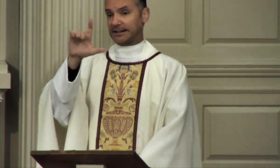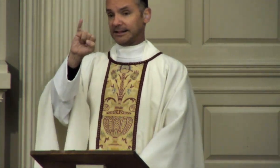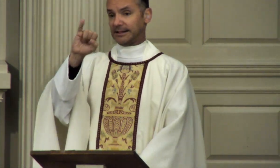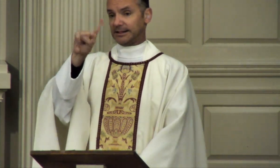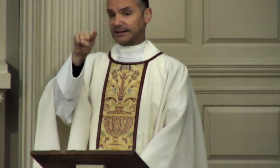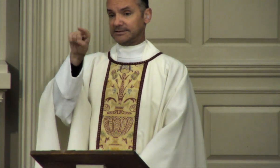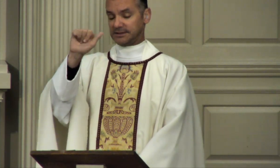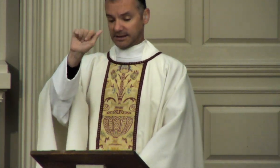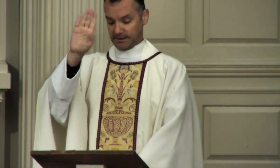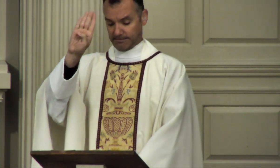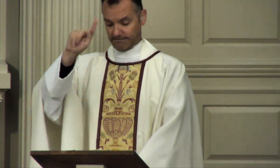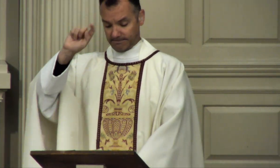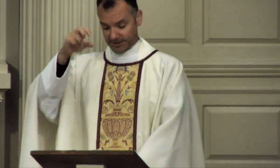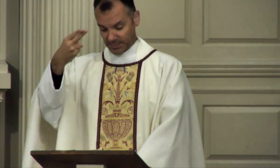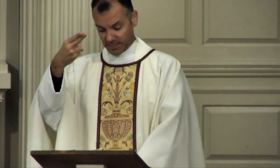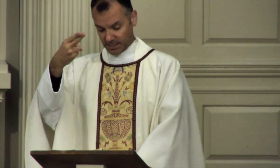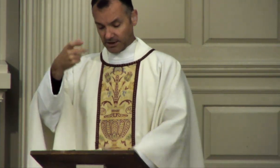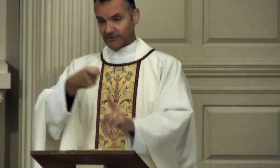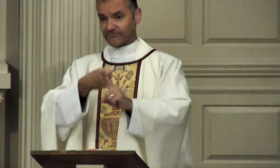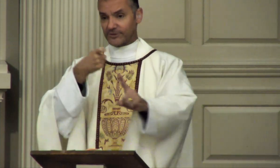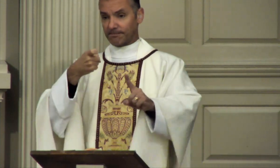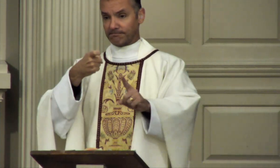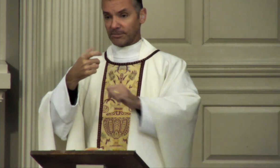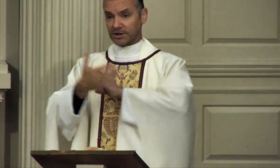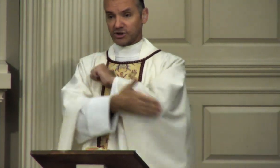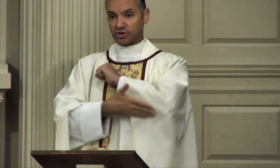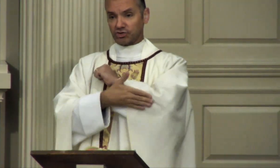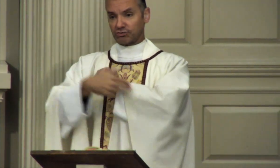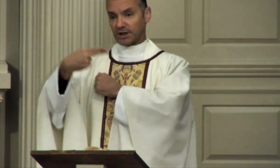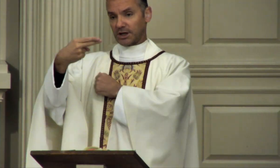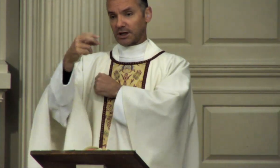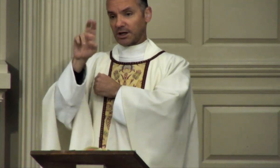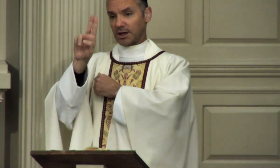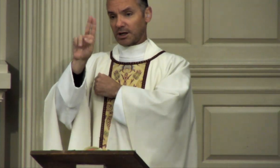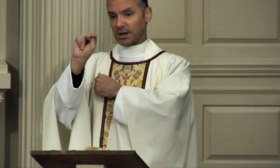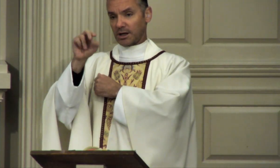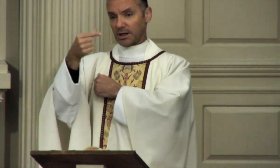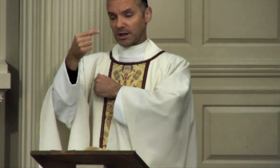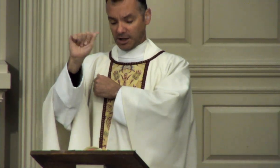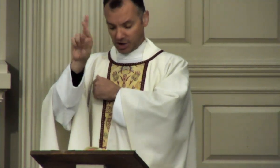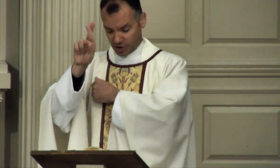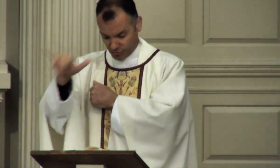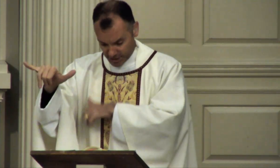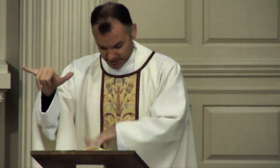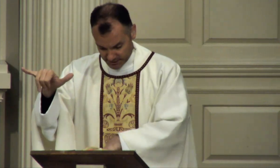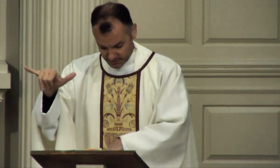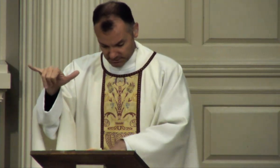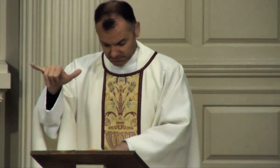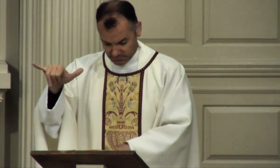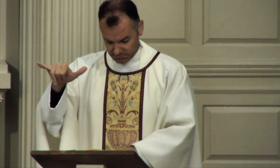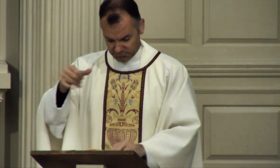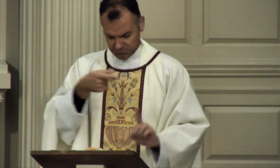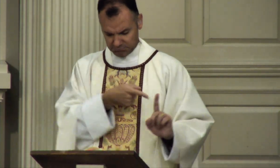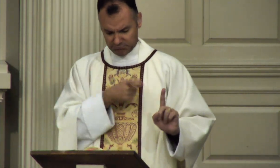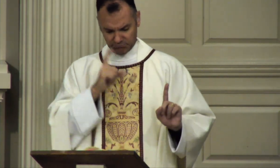O God, by whose gift Saint Elizabeth of Hungary